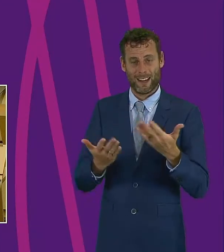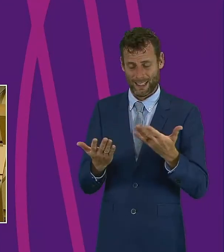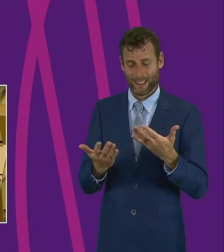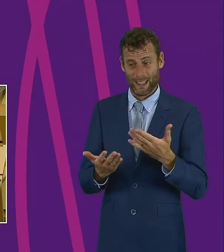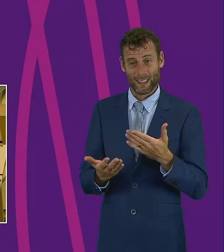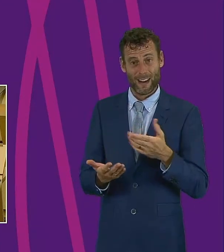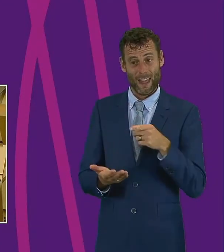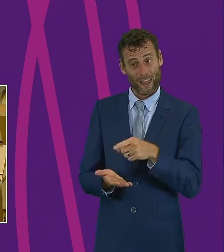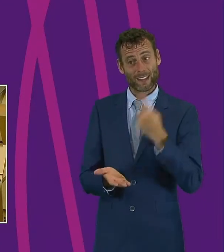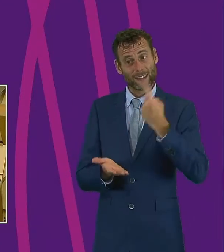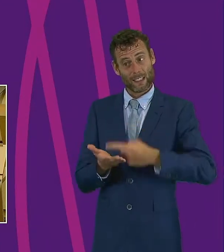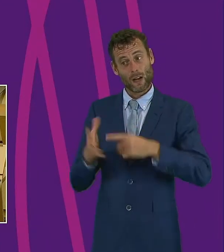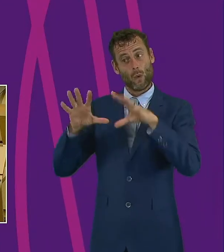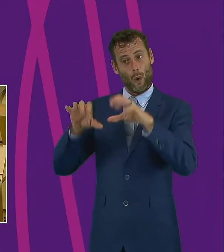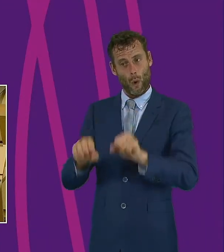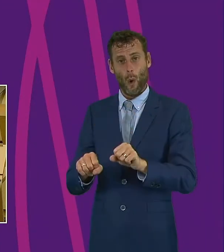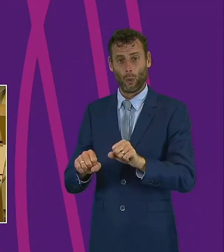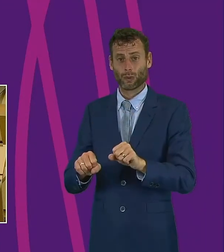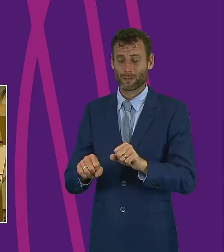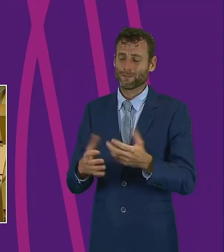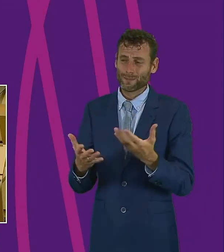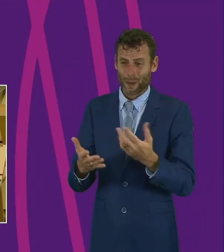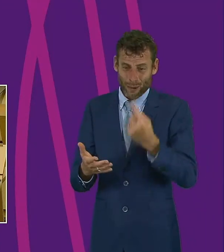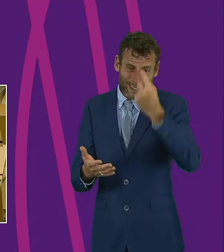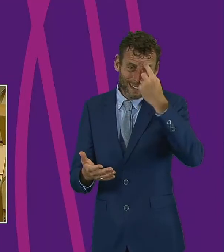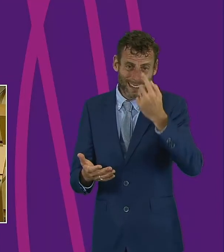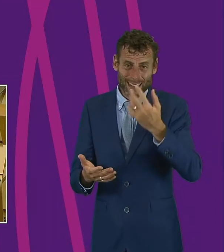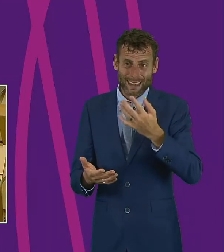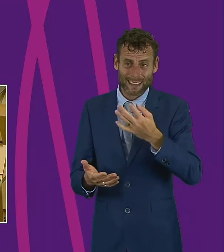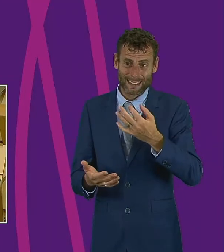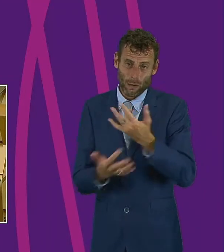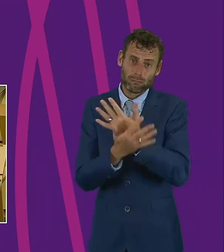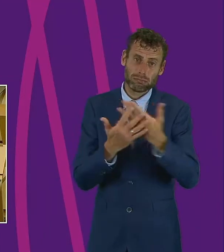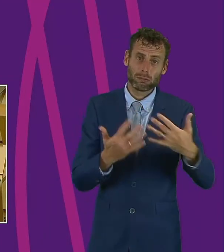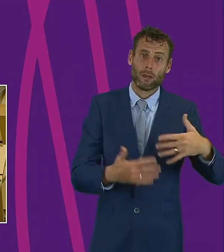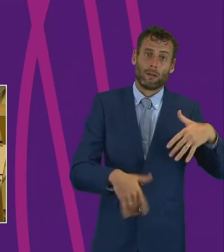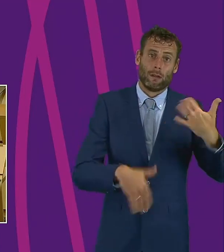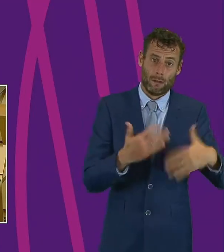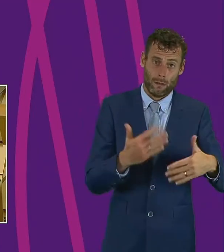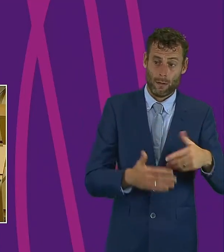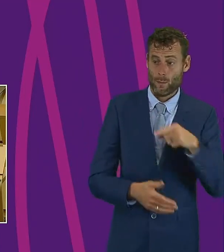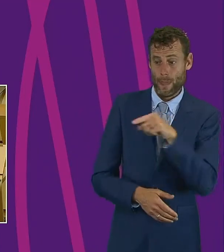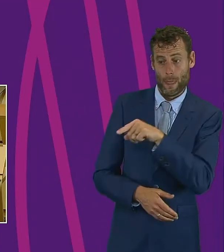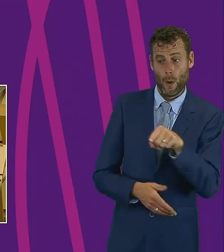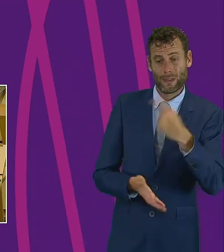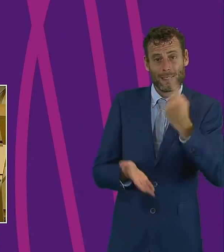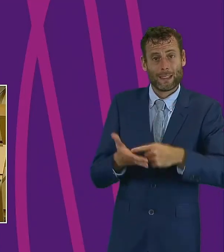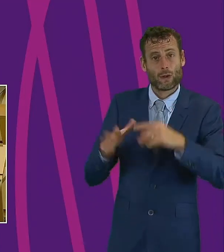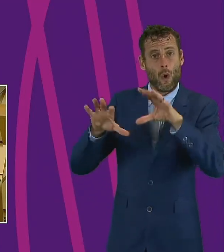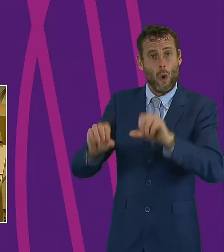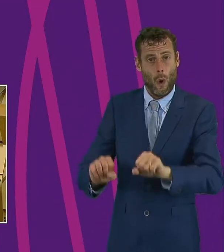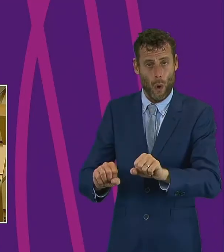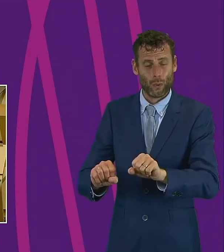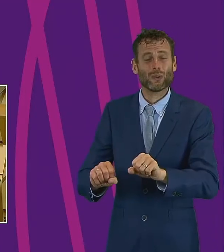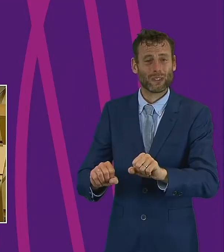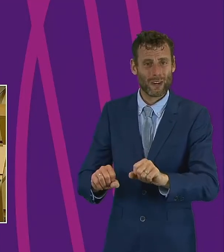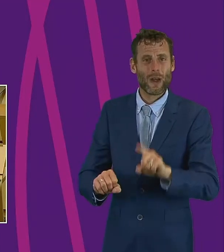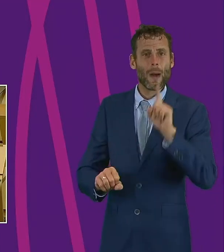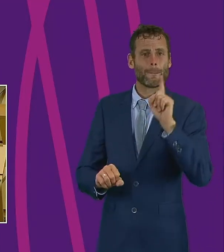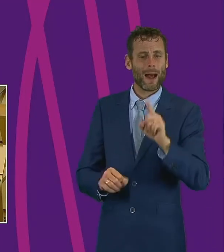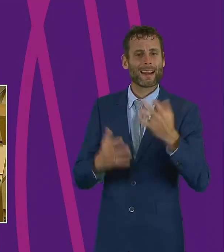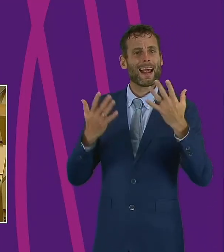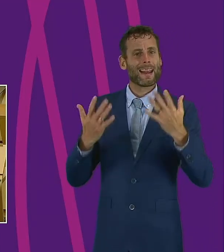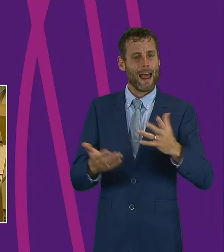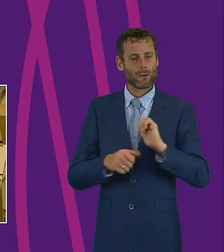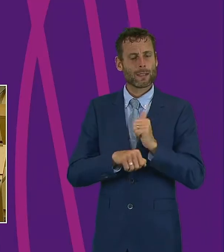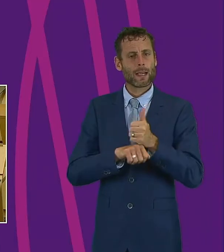difficult decisions, one of the most difficult, and I understand the daily impact of that on people. We now have, of course, in place the national framework for the resumption